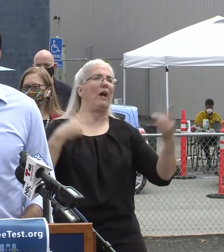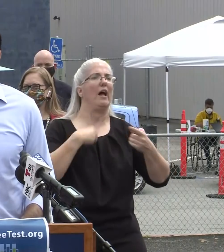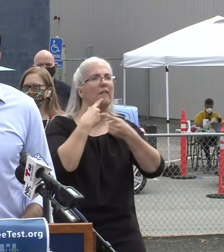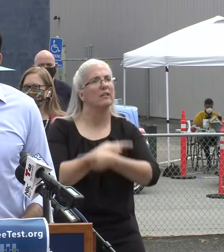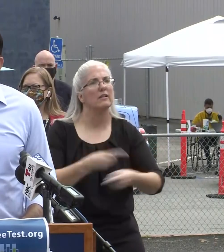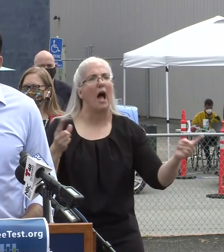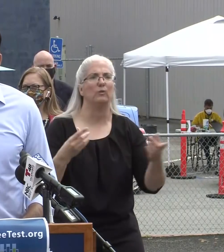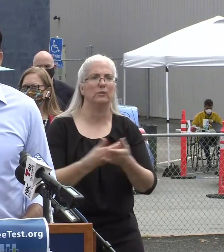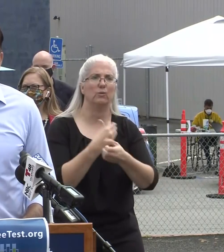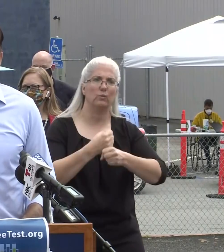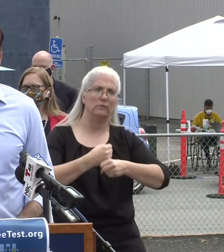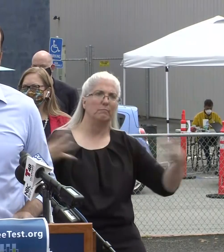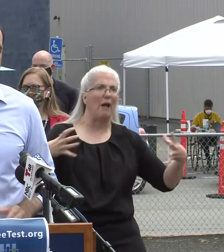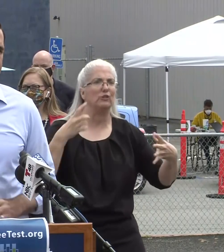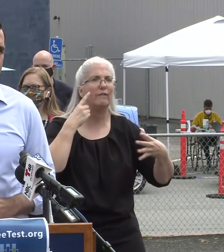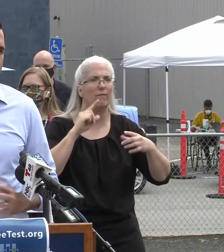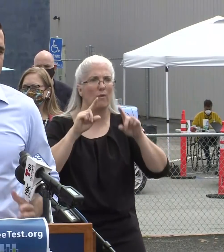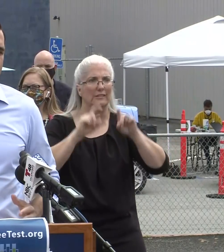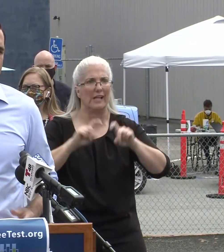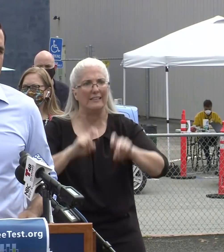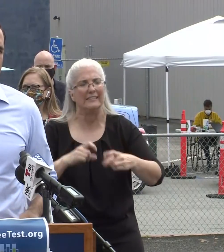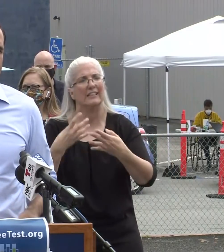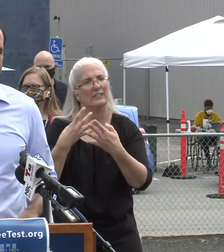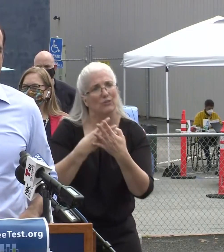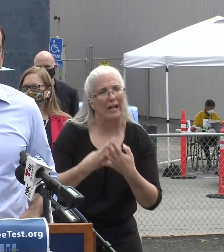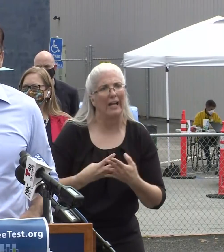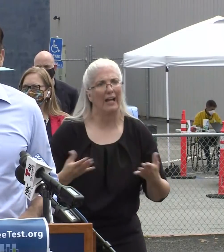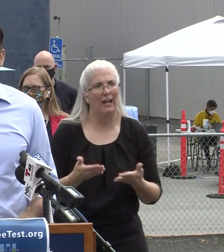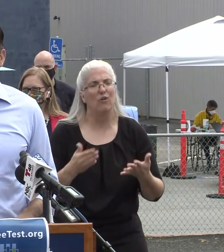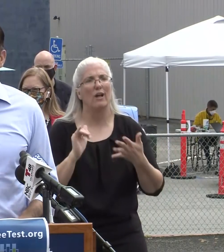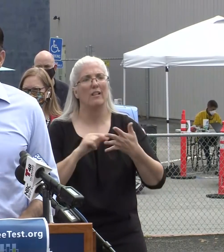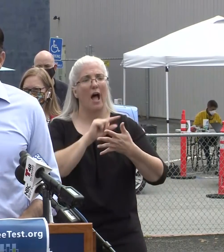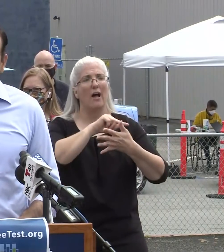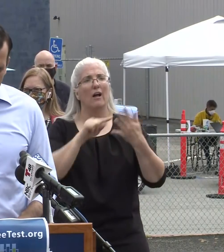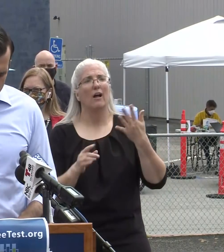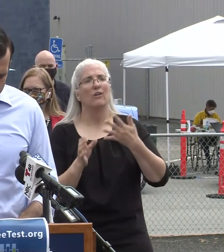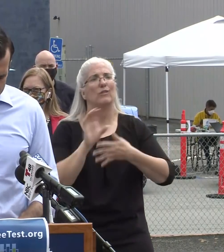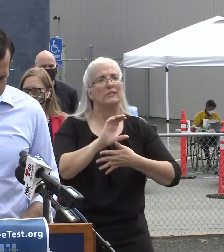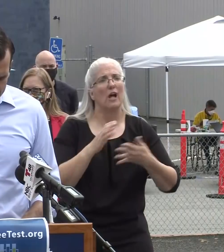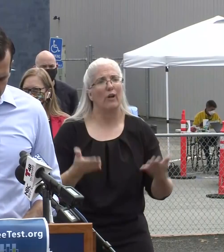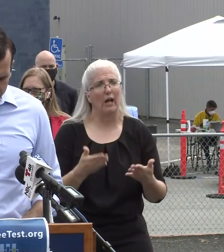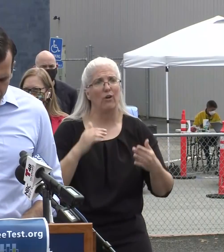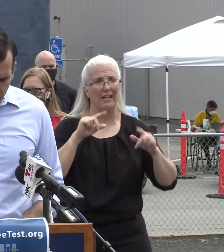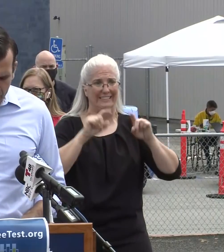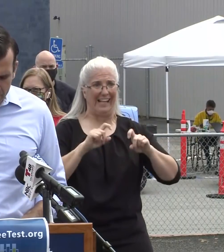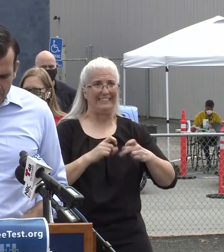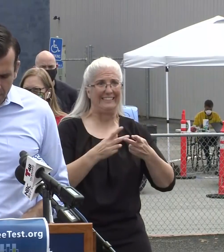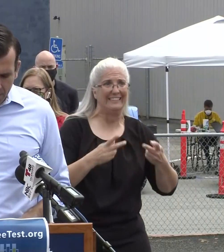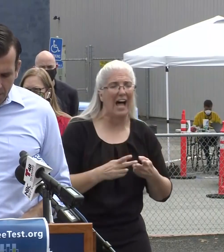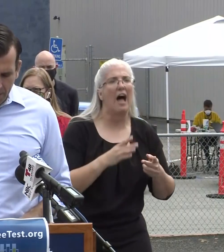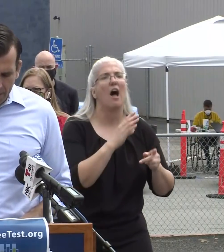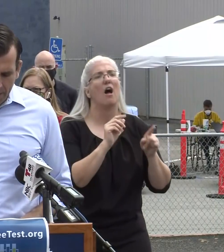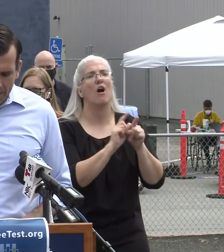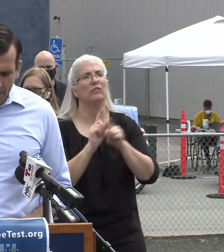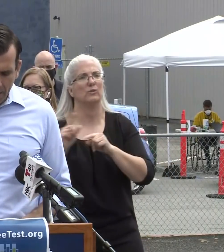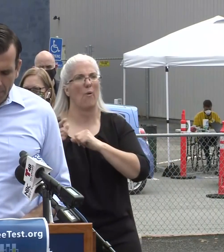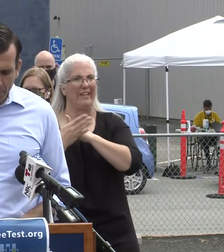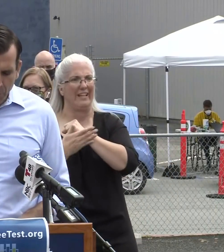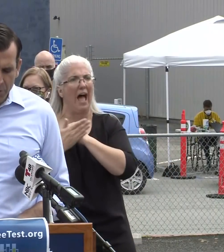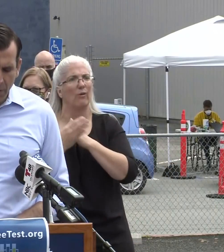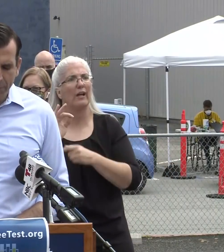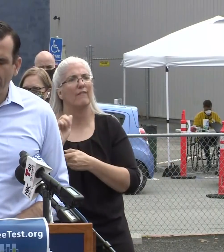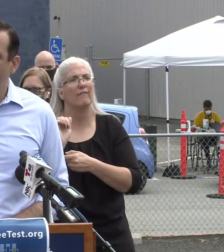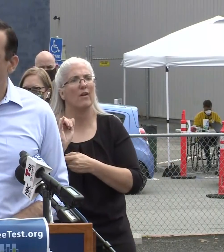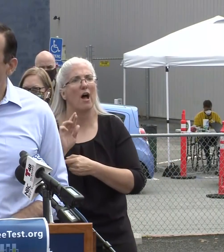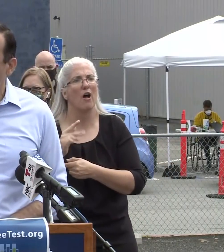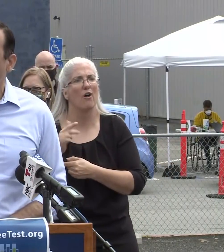expansion of screening criteria here at this site, as well as at the county fairgrounds. And I am,